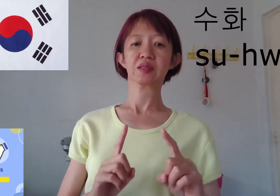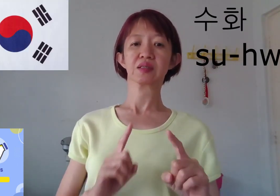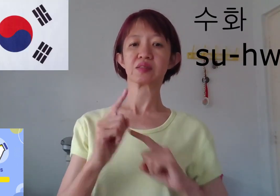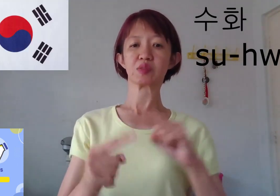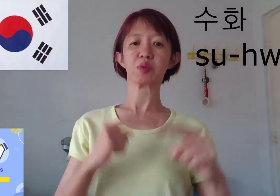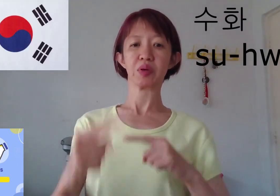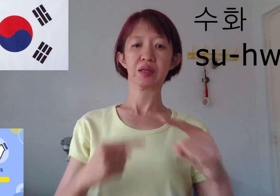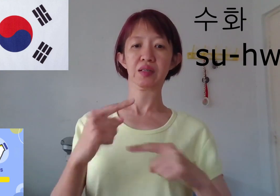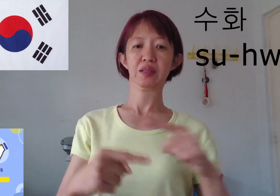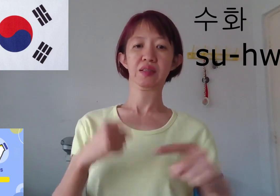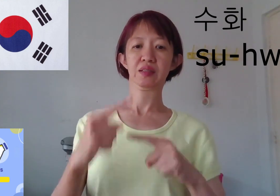it's suwa.